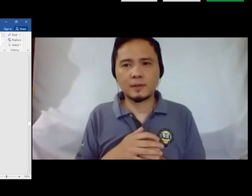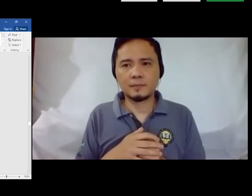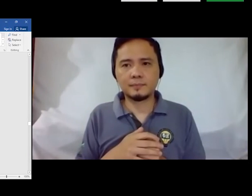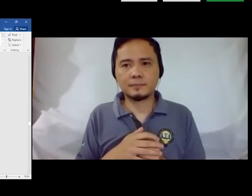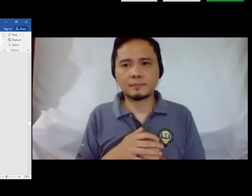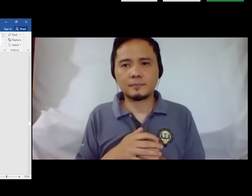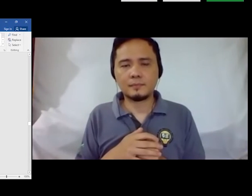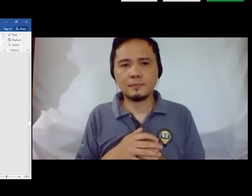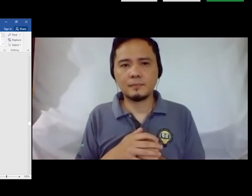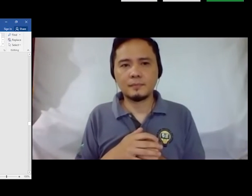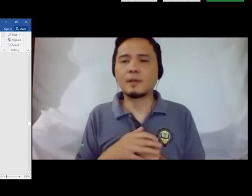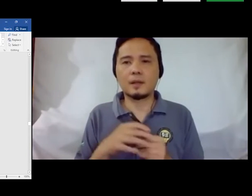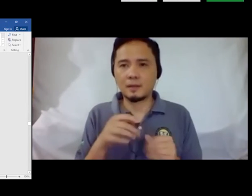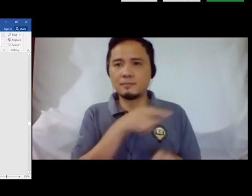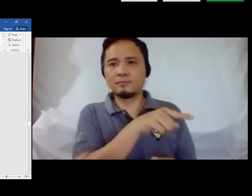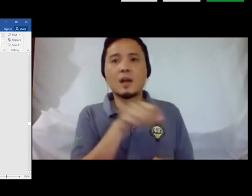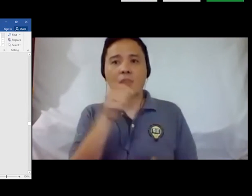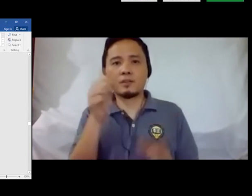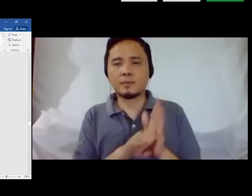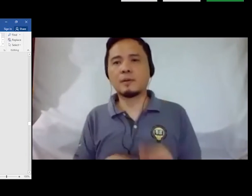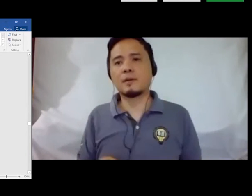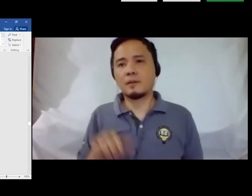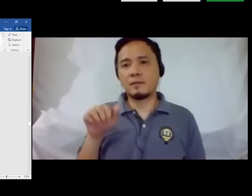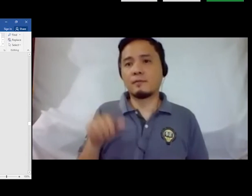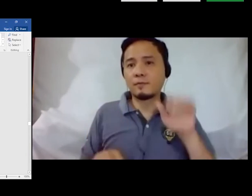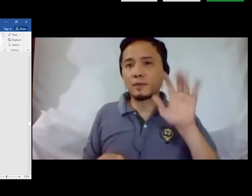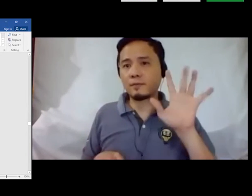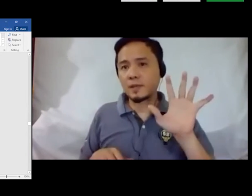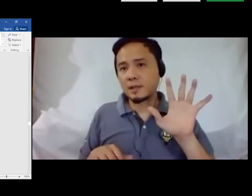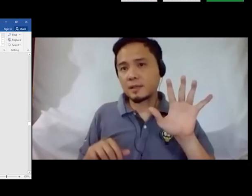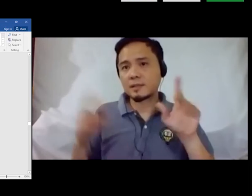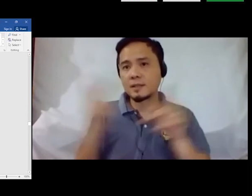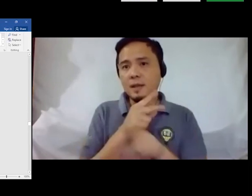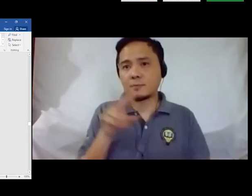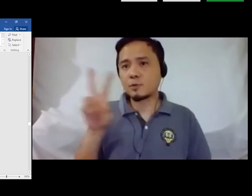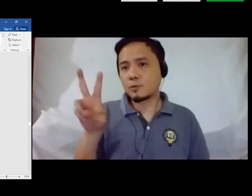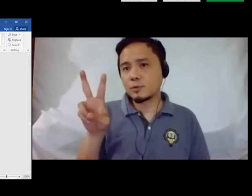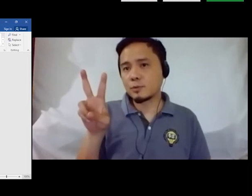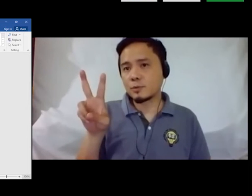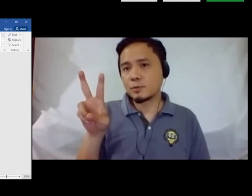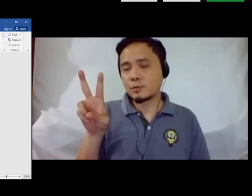Again, an embedded sentence. 15 times 2, how much?